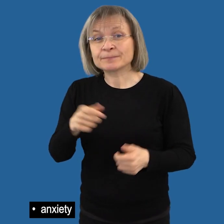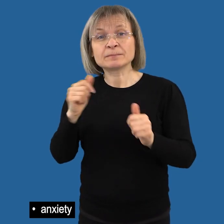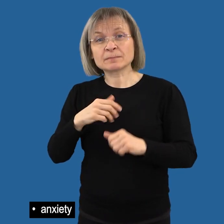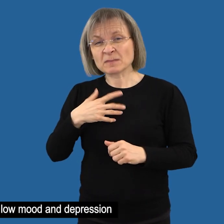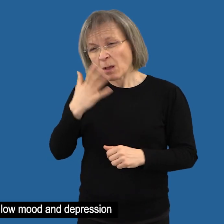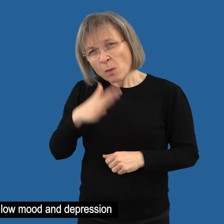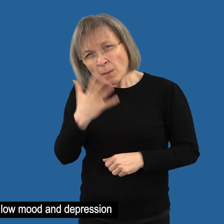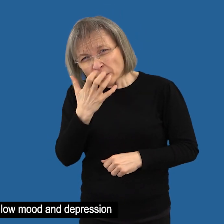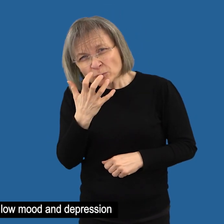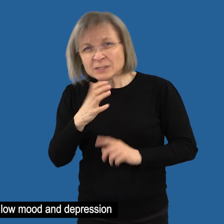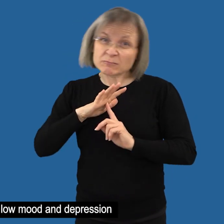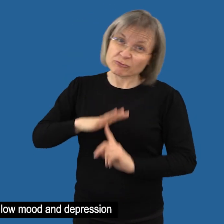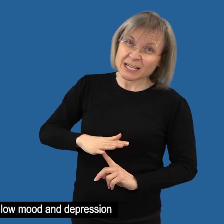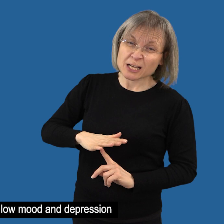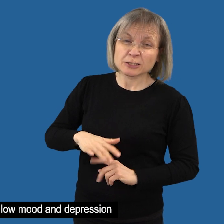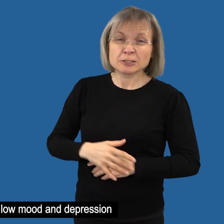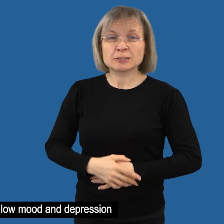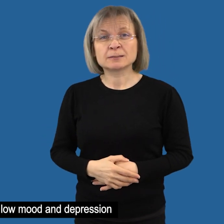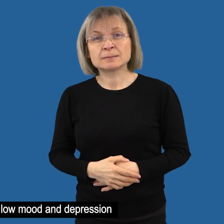anxiety, low mood and depression,